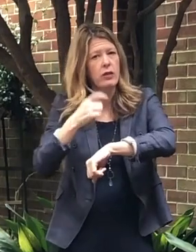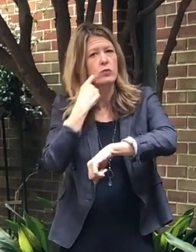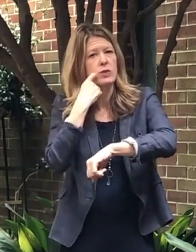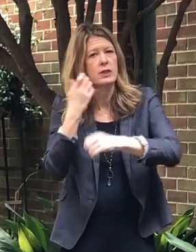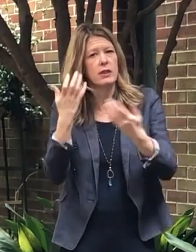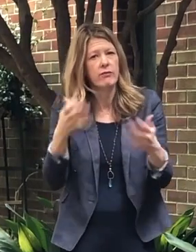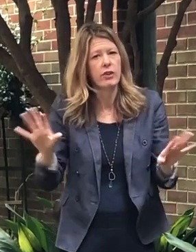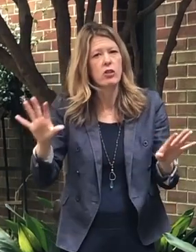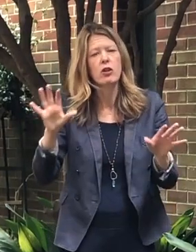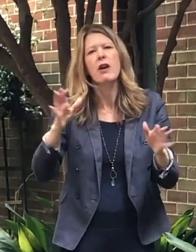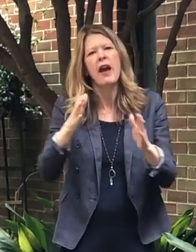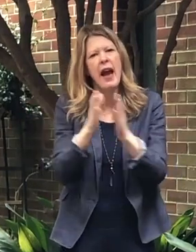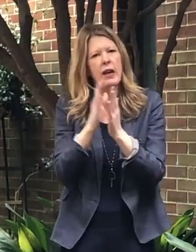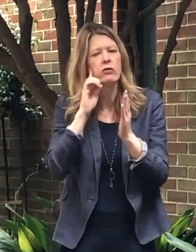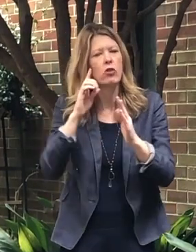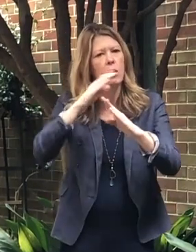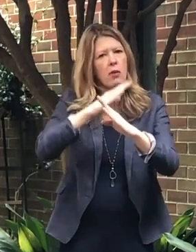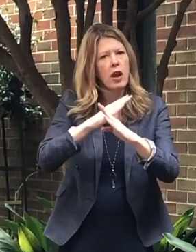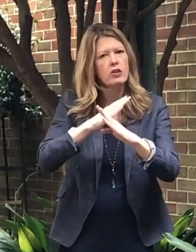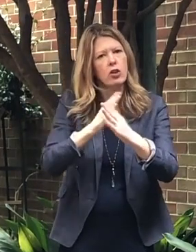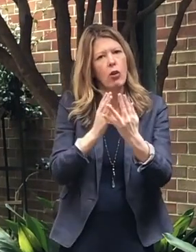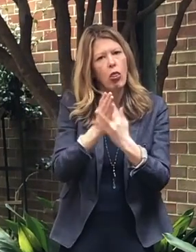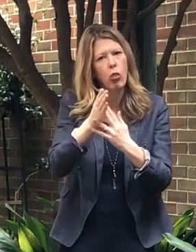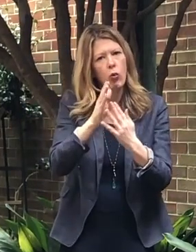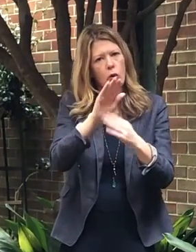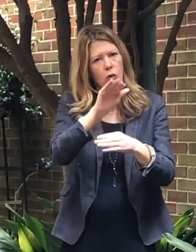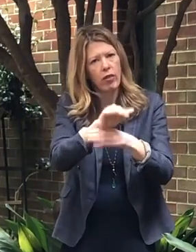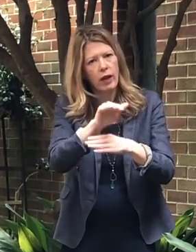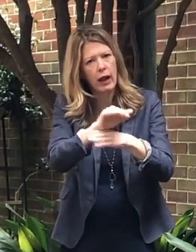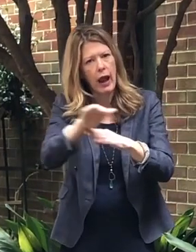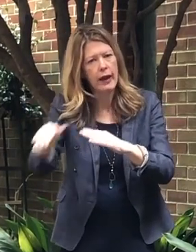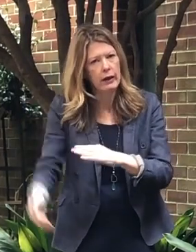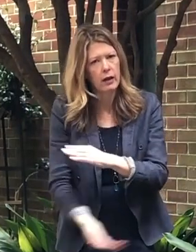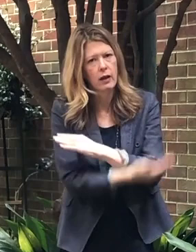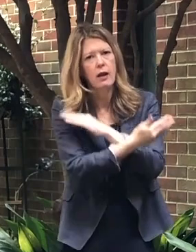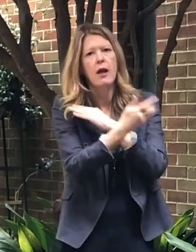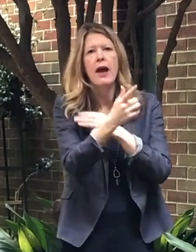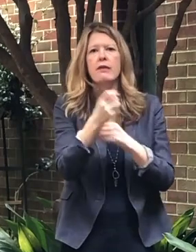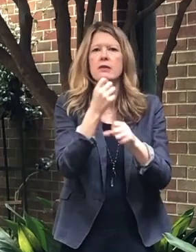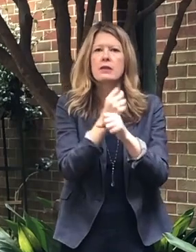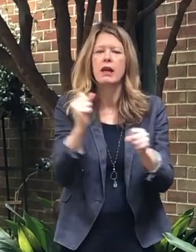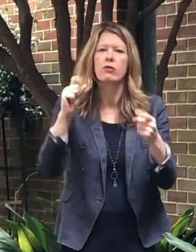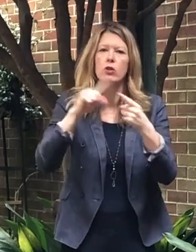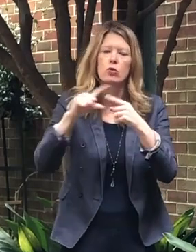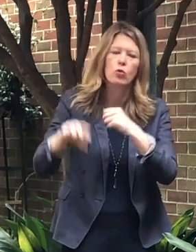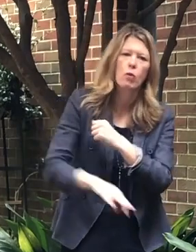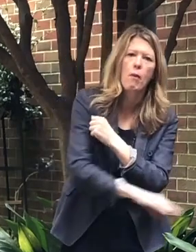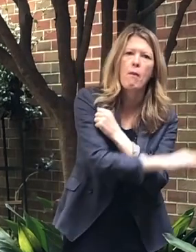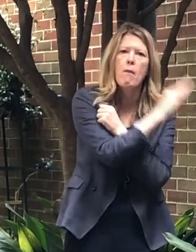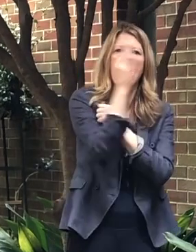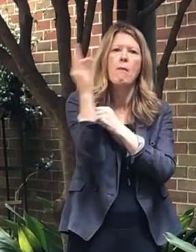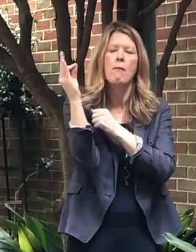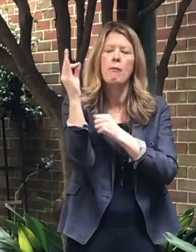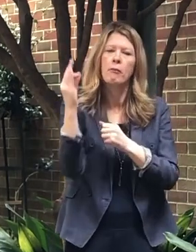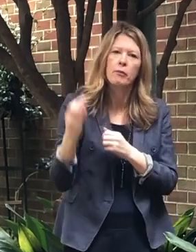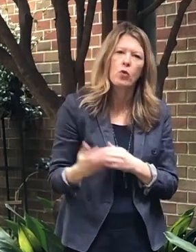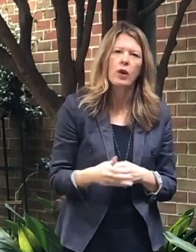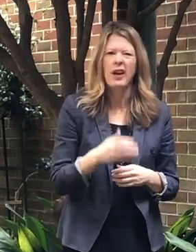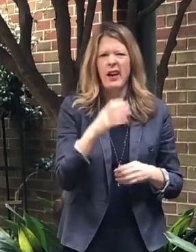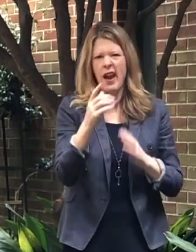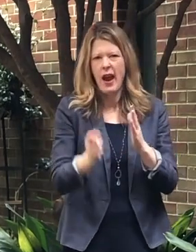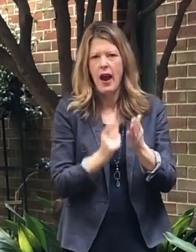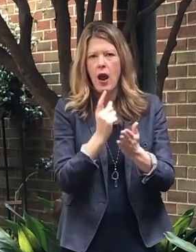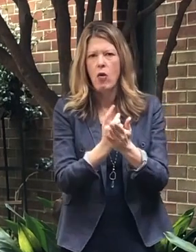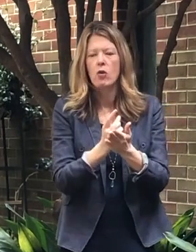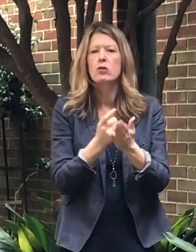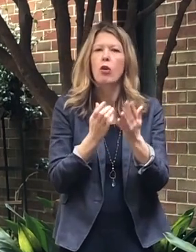protection through the coming night. Bring us in safety to the morning hours, through him who died and rose again